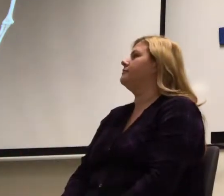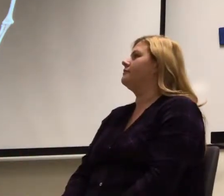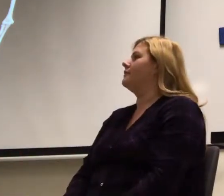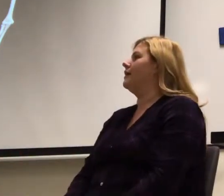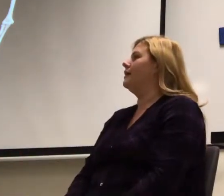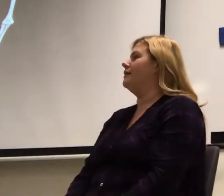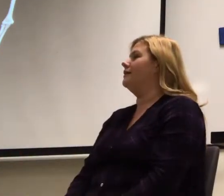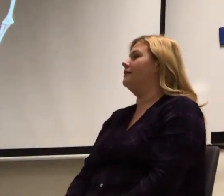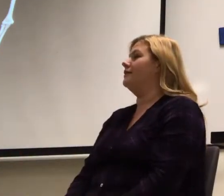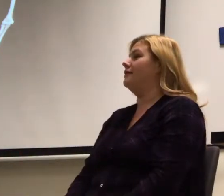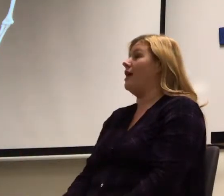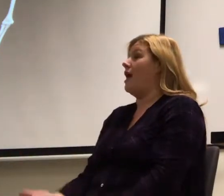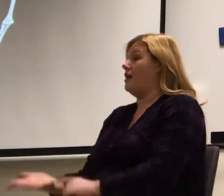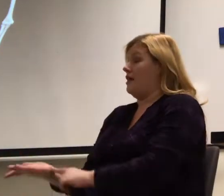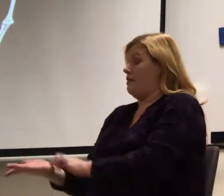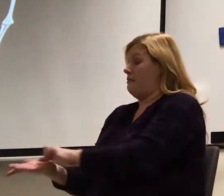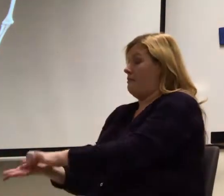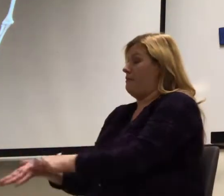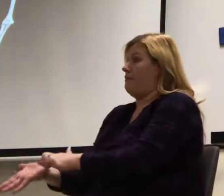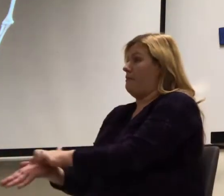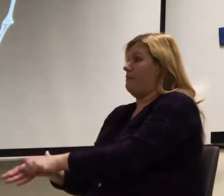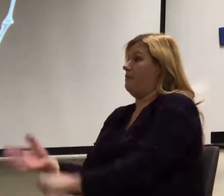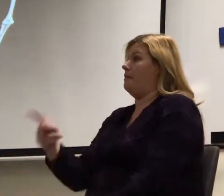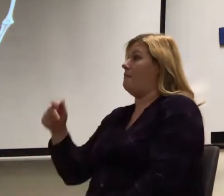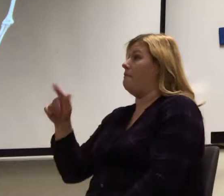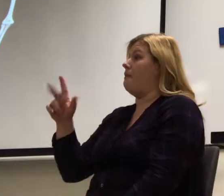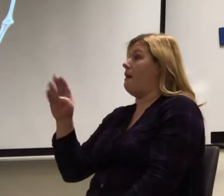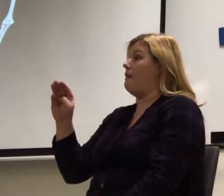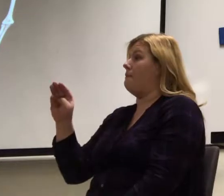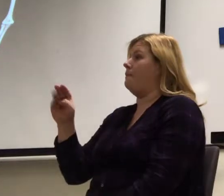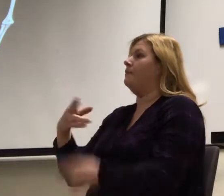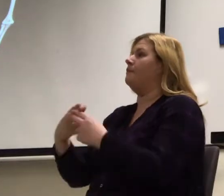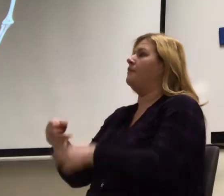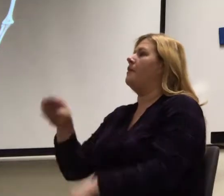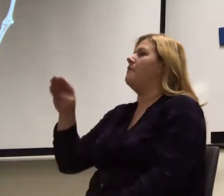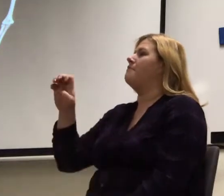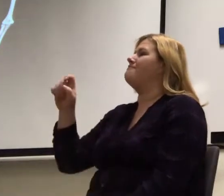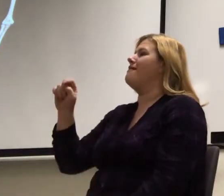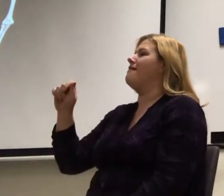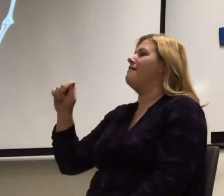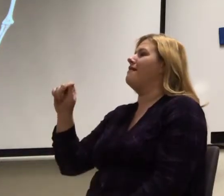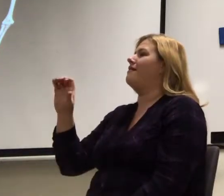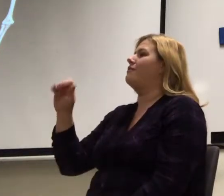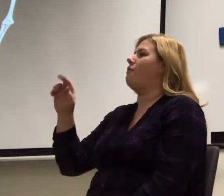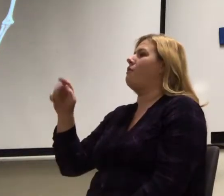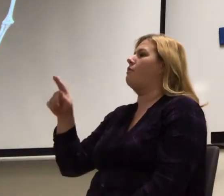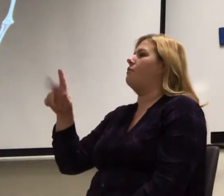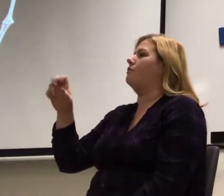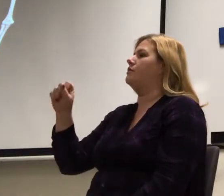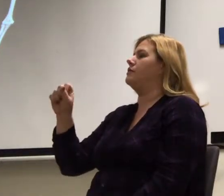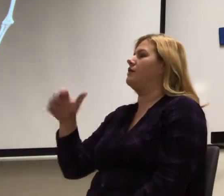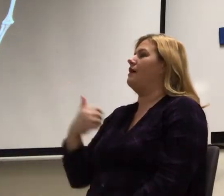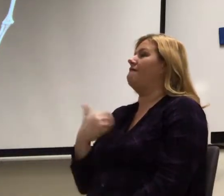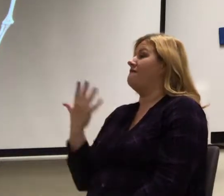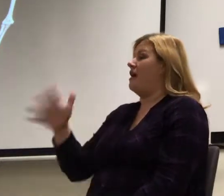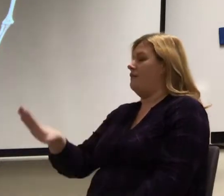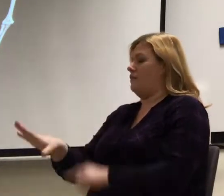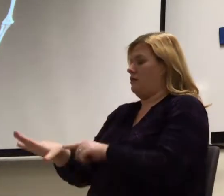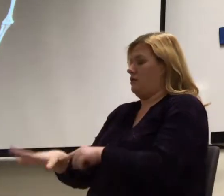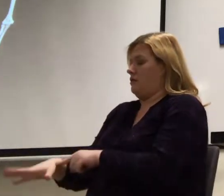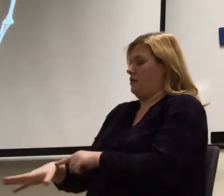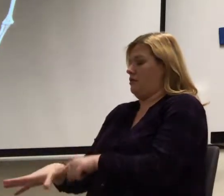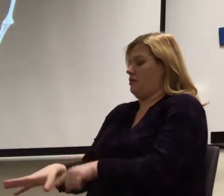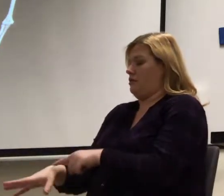And then the bones of the palm of your hand are the metacarpals. And you have 5 in each hand, 1